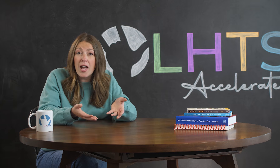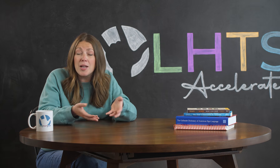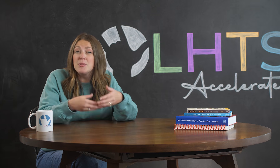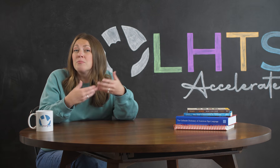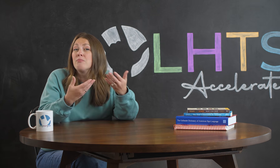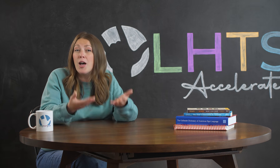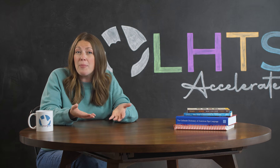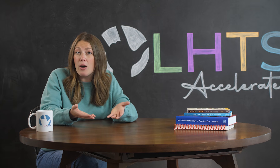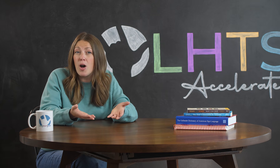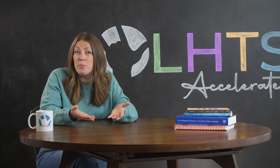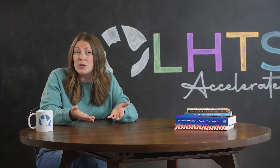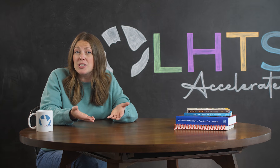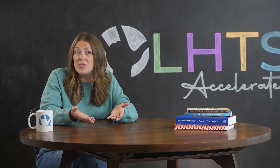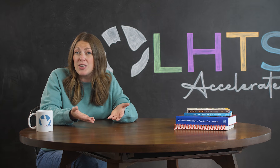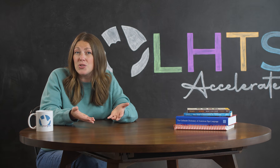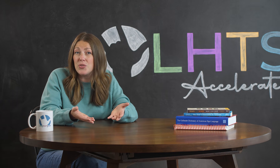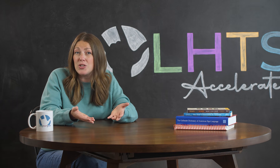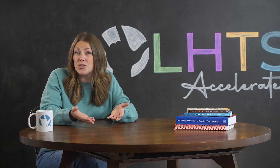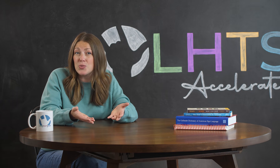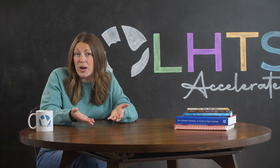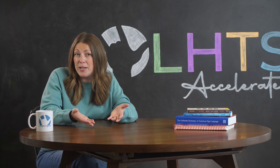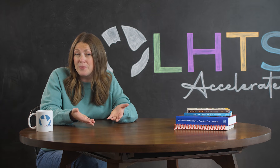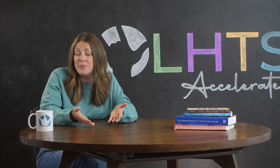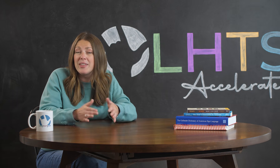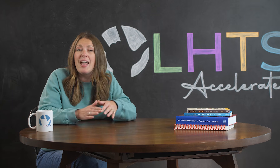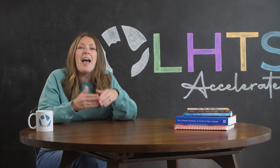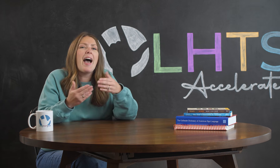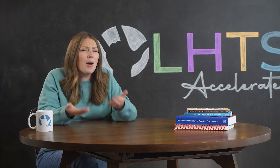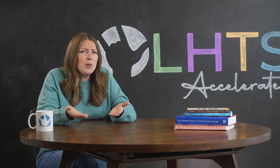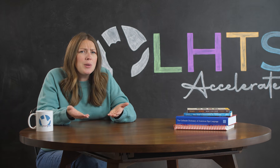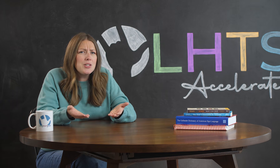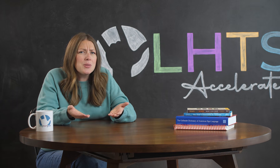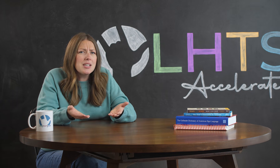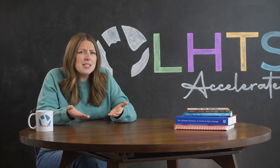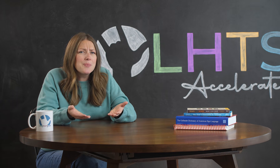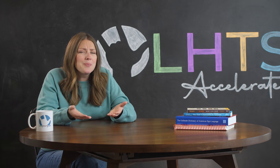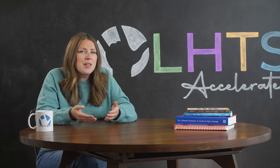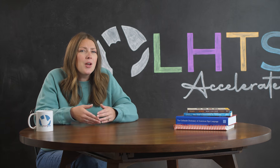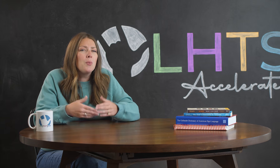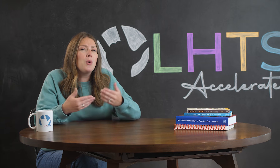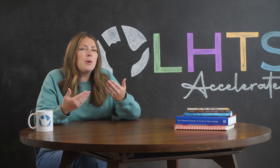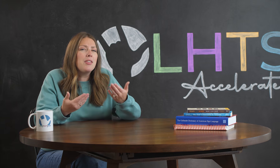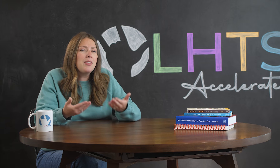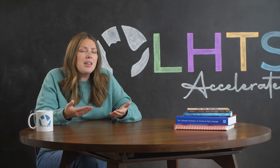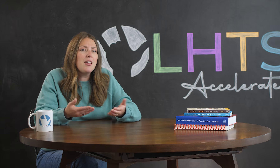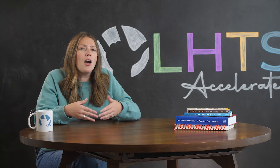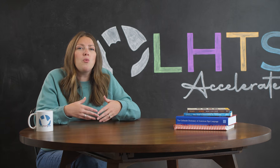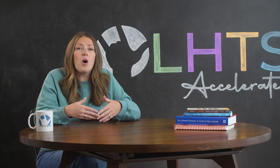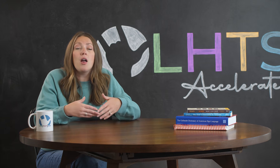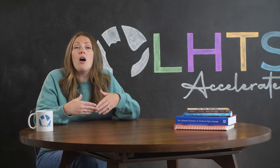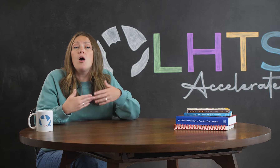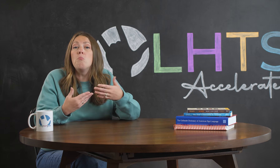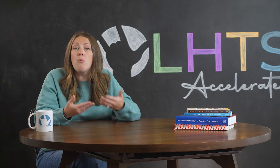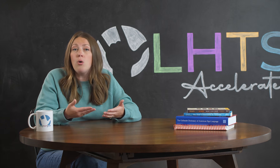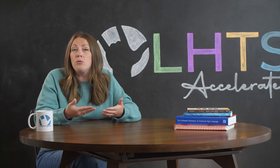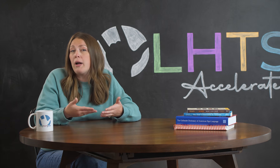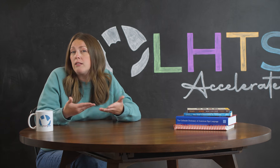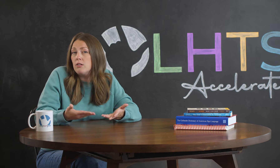described about a person's facial features, right? How would we do this? Well, we think of what a mole might look